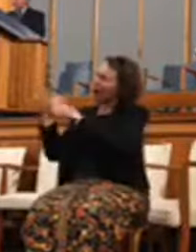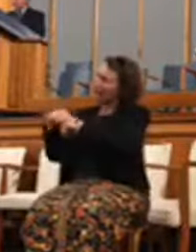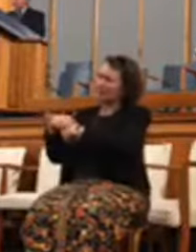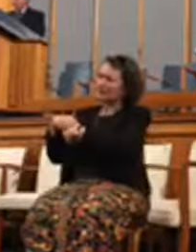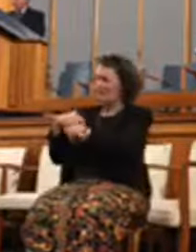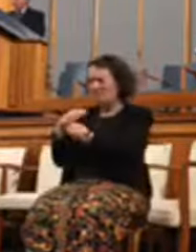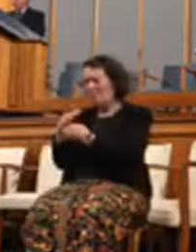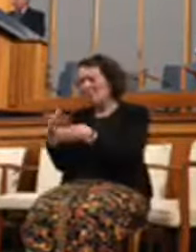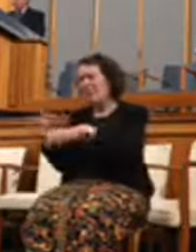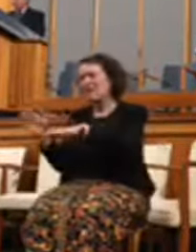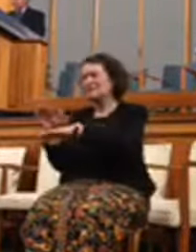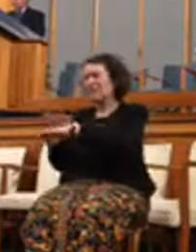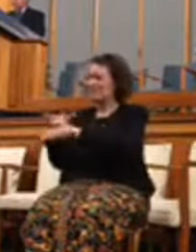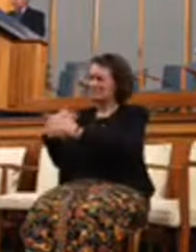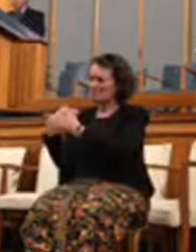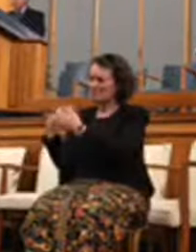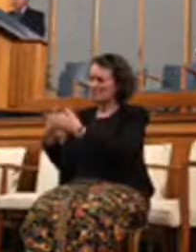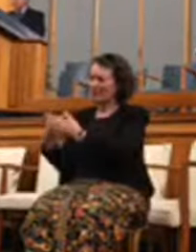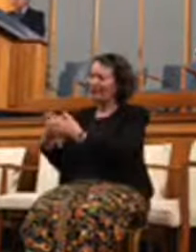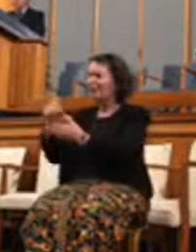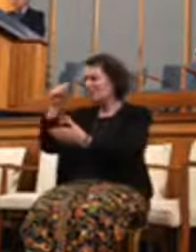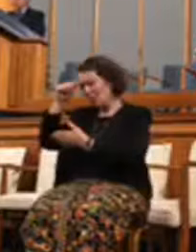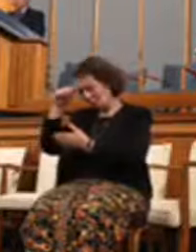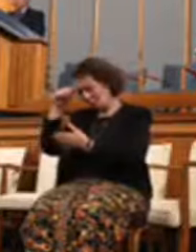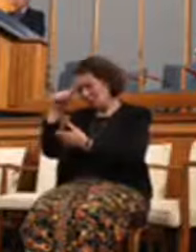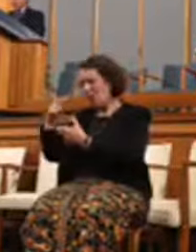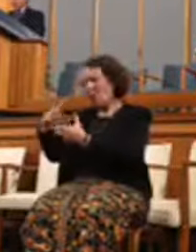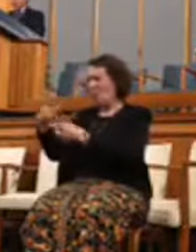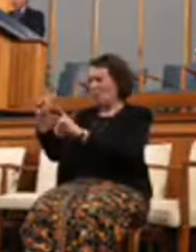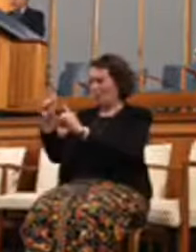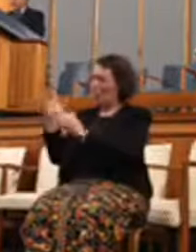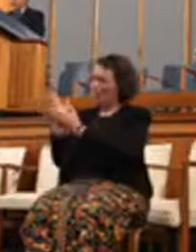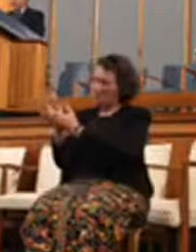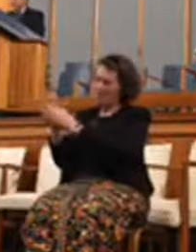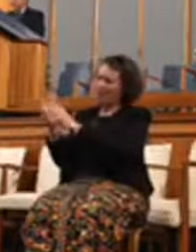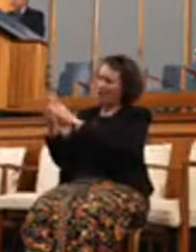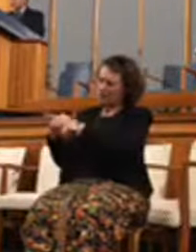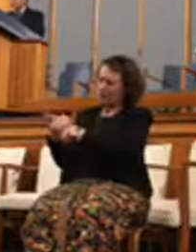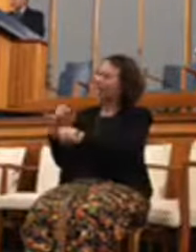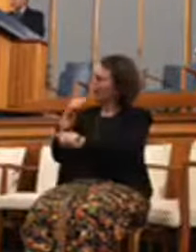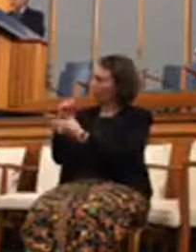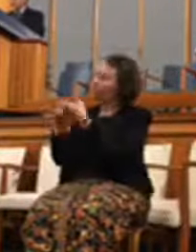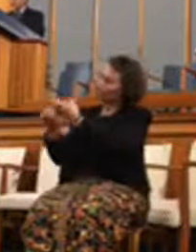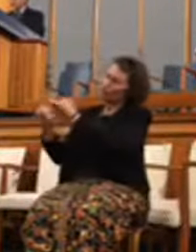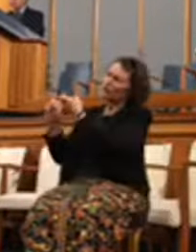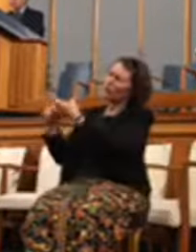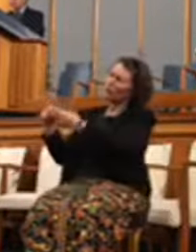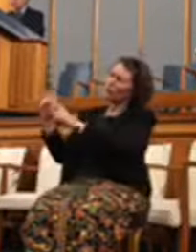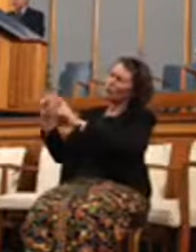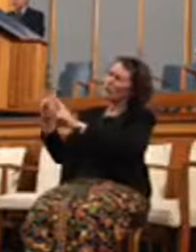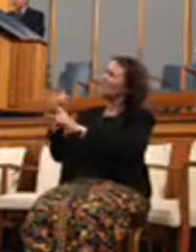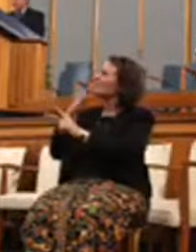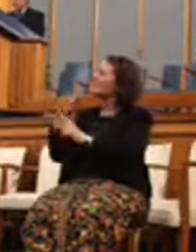and we know thou art trustworthy. We pray for each one of us. Oh Lord, move mightily in our